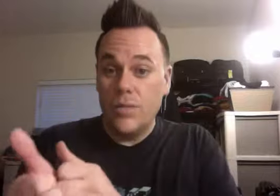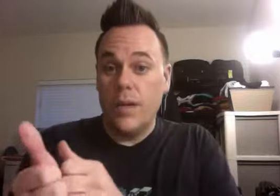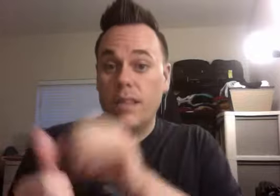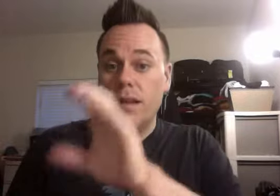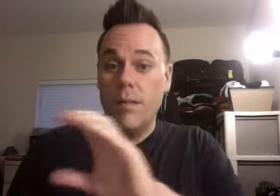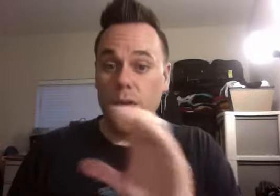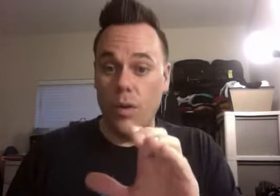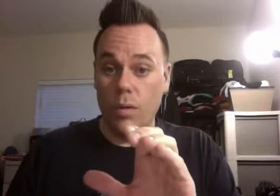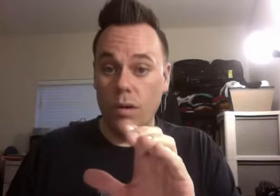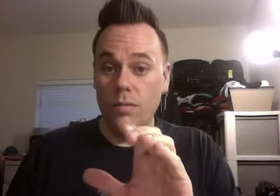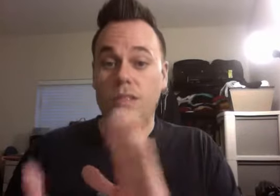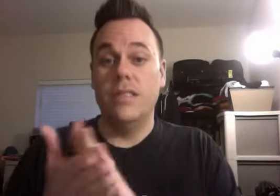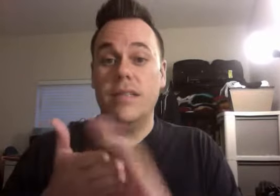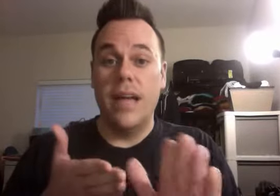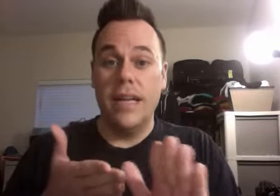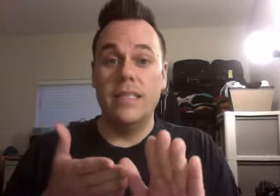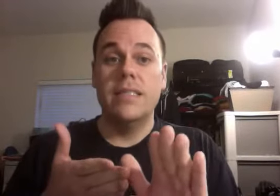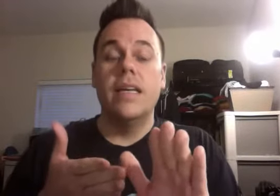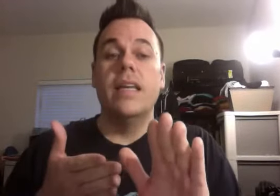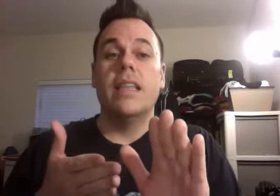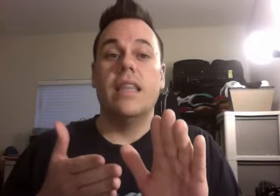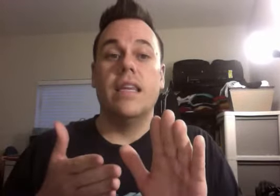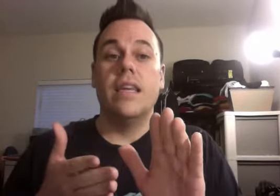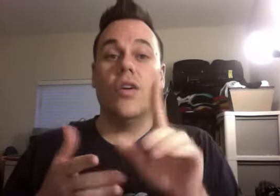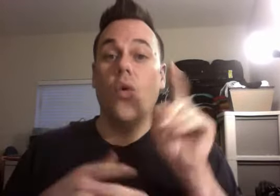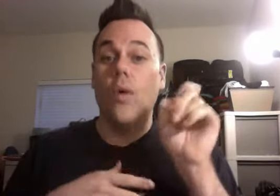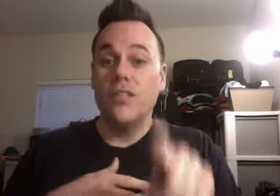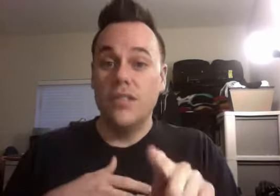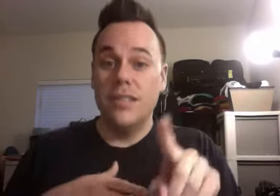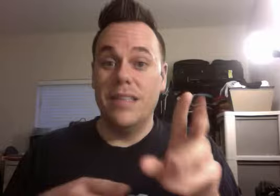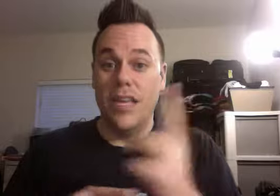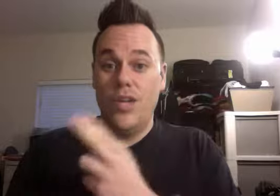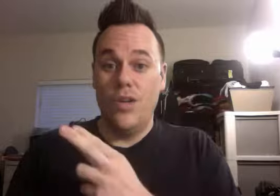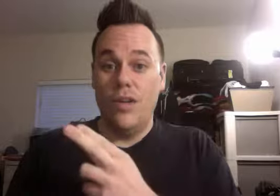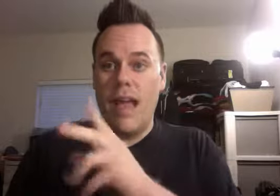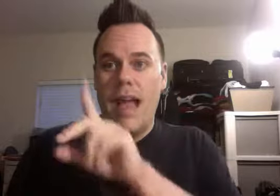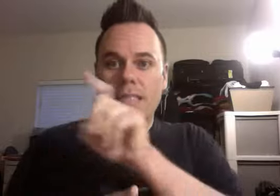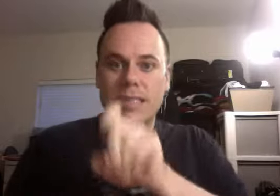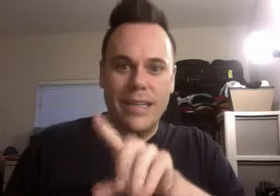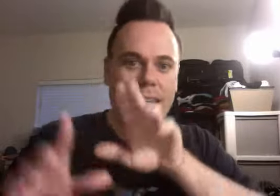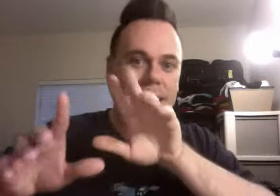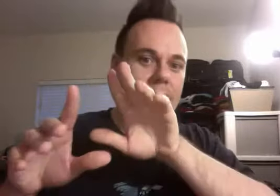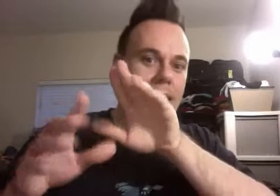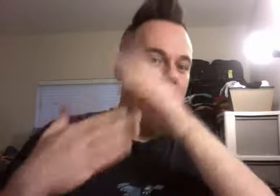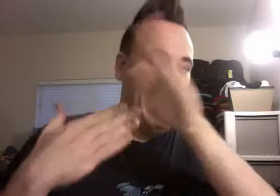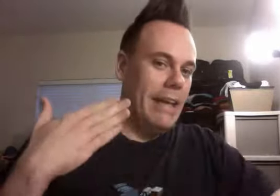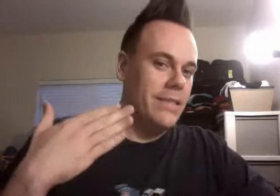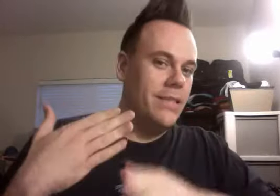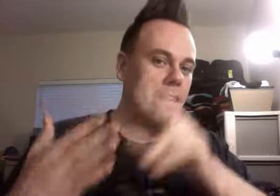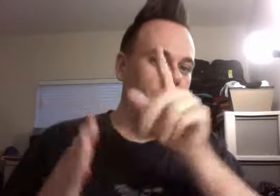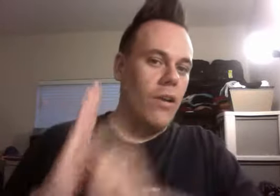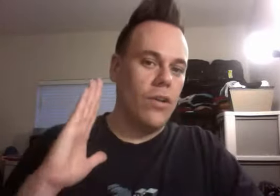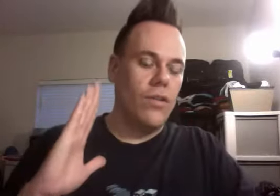with Common Core, which is nice. The questions that they ask at the end of the